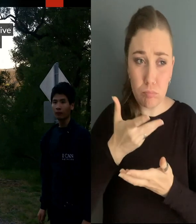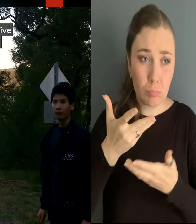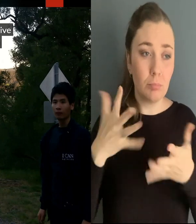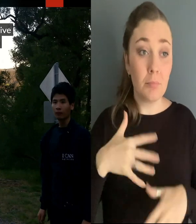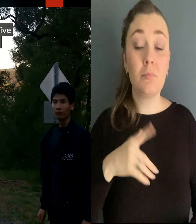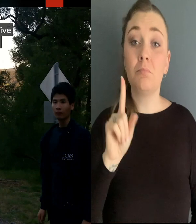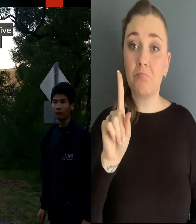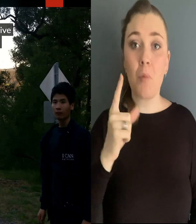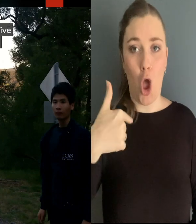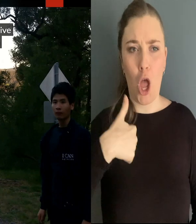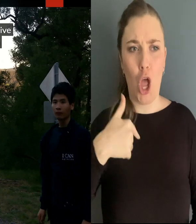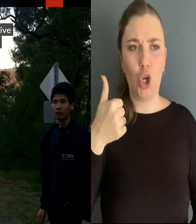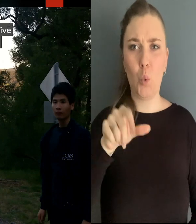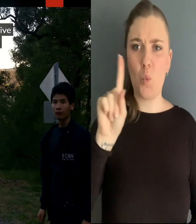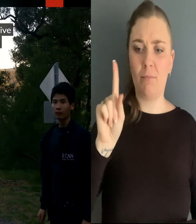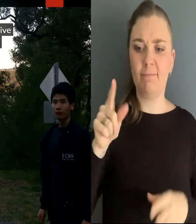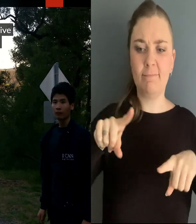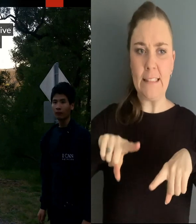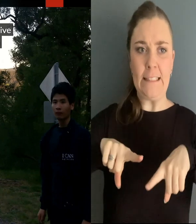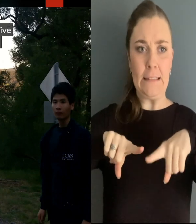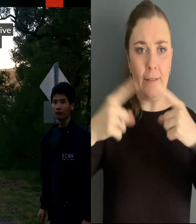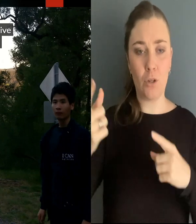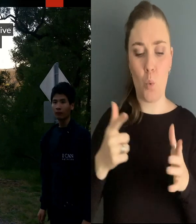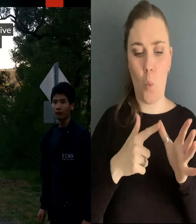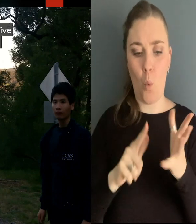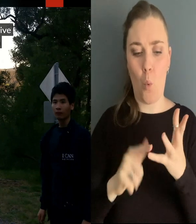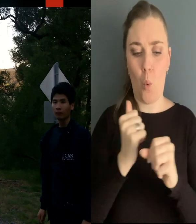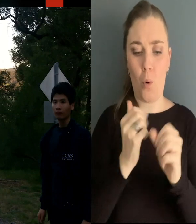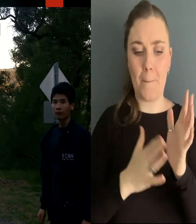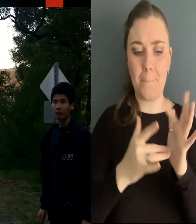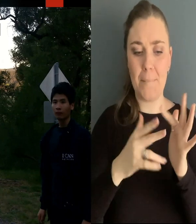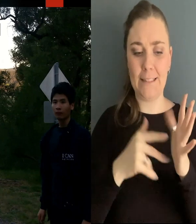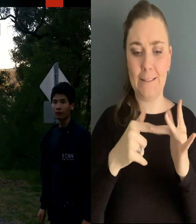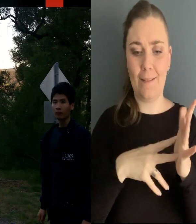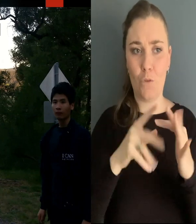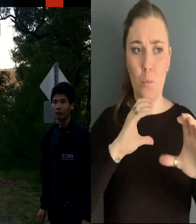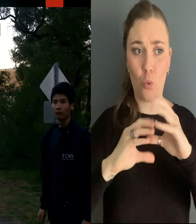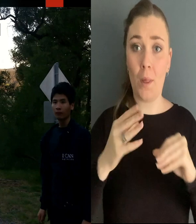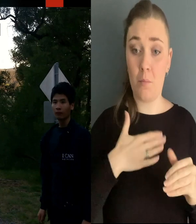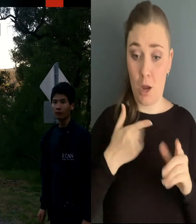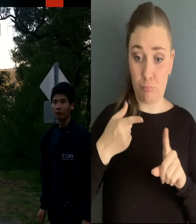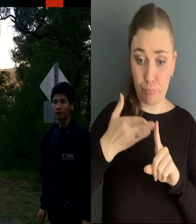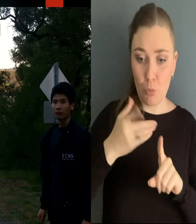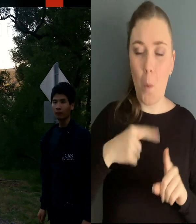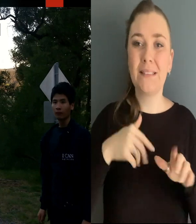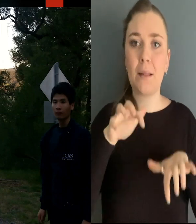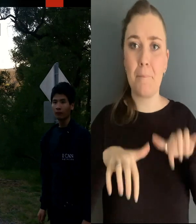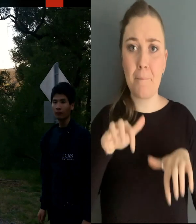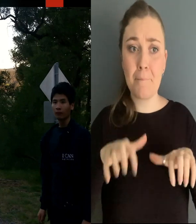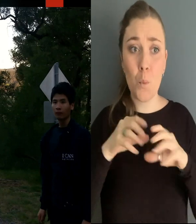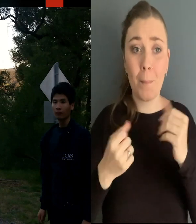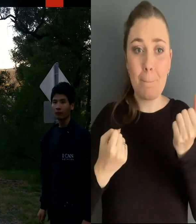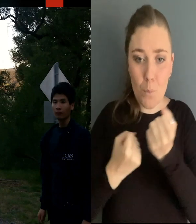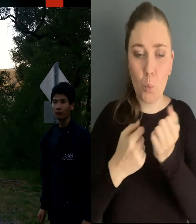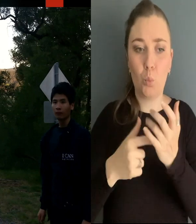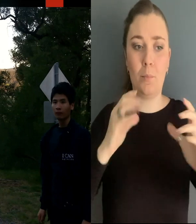instead i have learned to use alternative and augmentative communication with my preferred mode as typing with support to